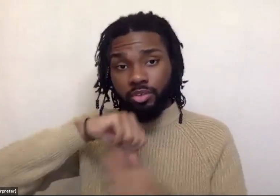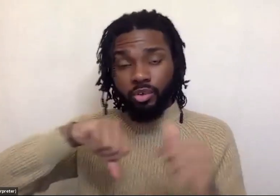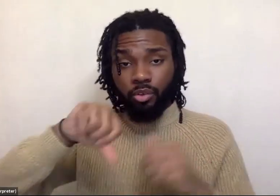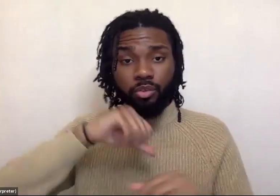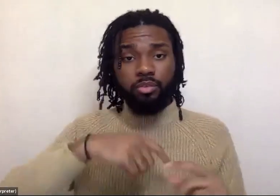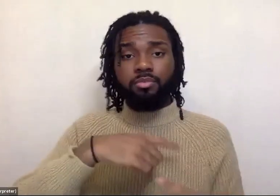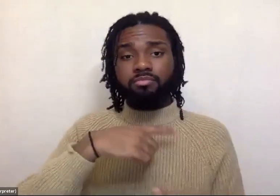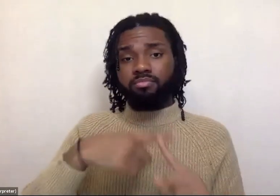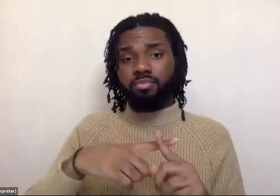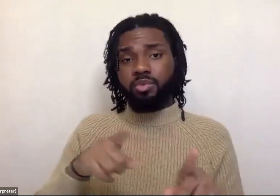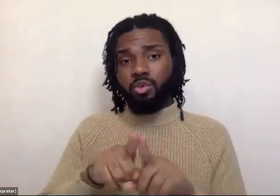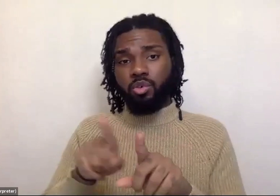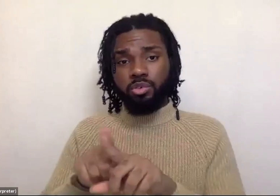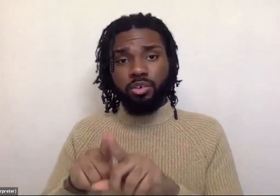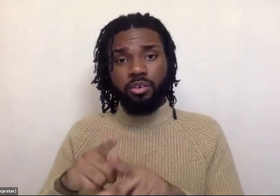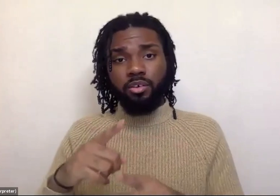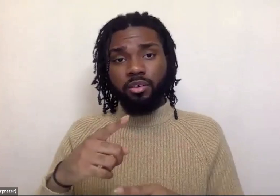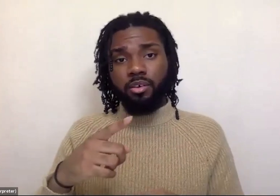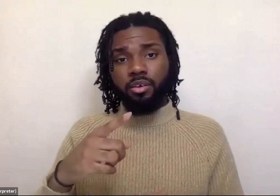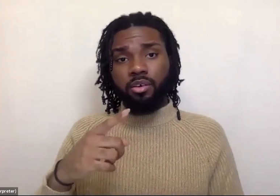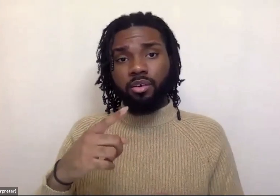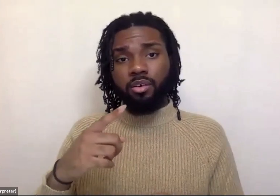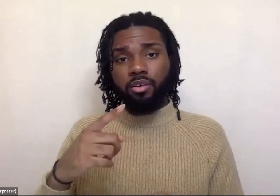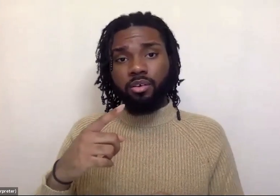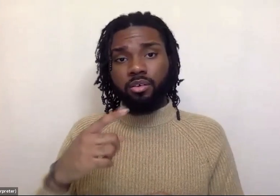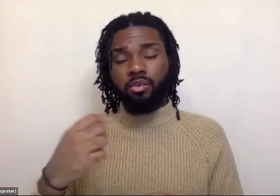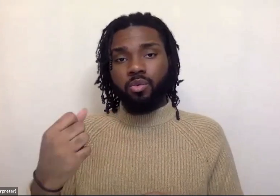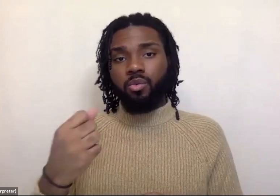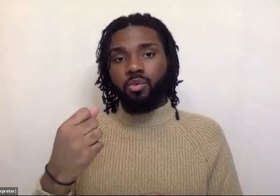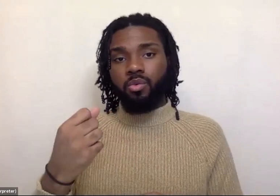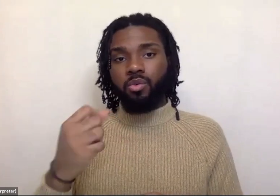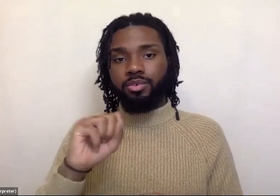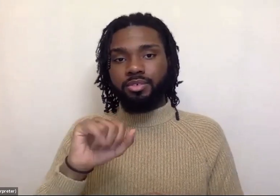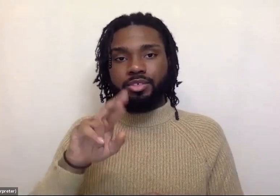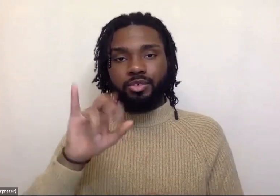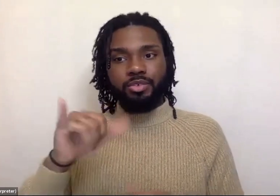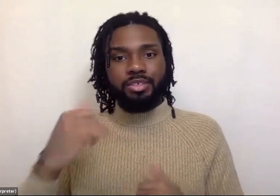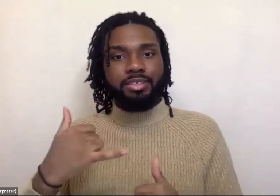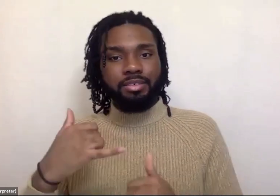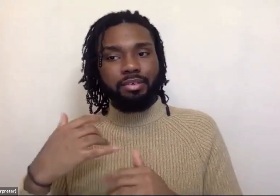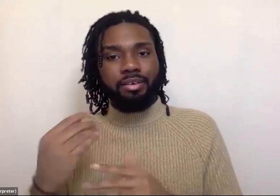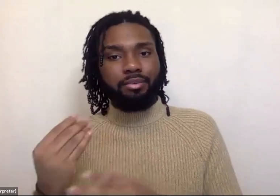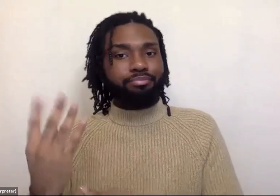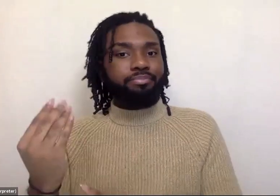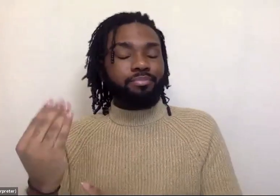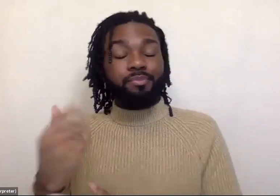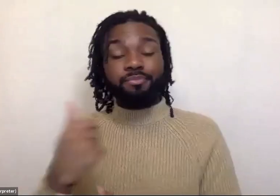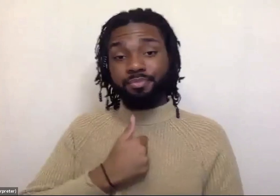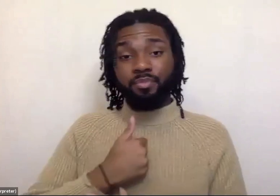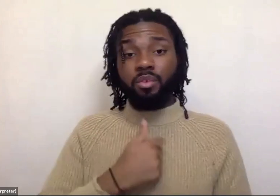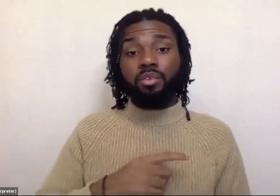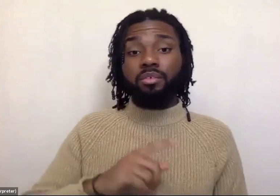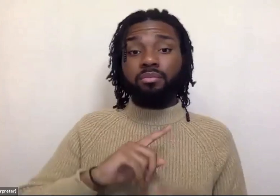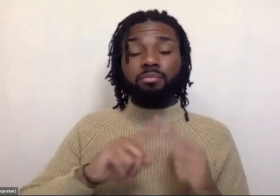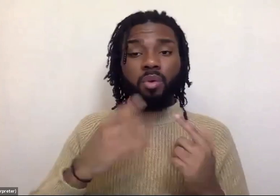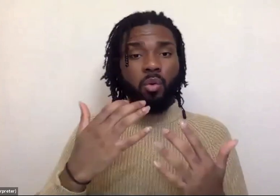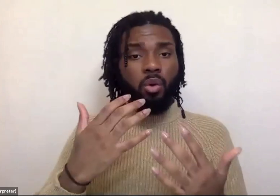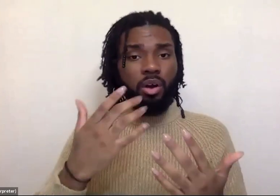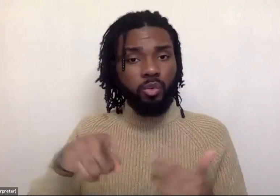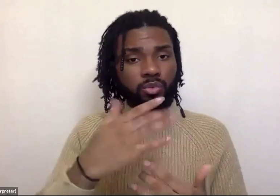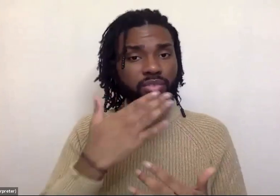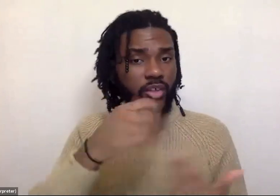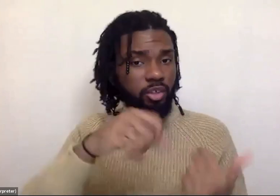but also like as people. Uh-oh, Siri's trying to get involved. That was weird. Thank each other as